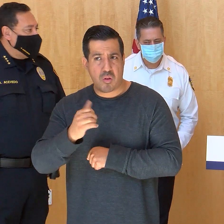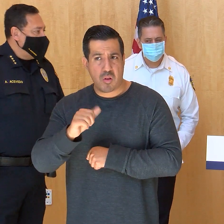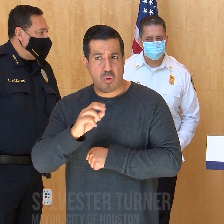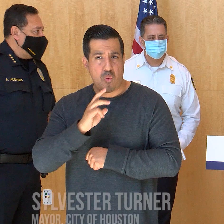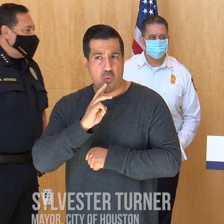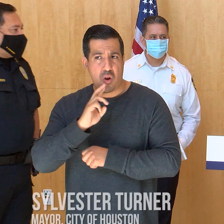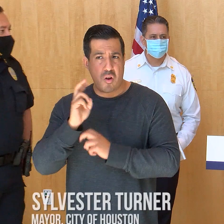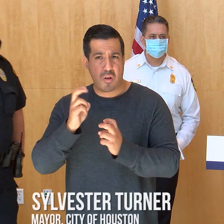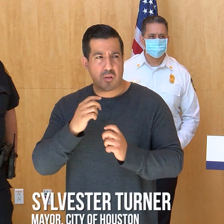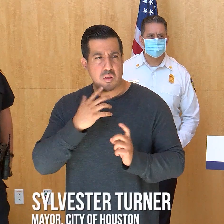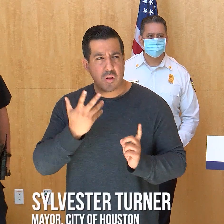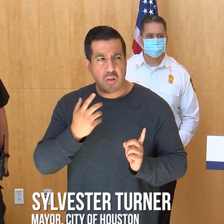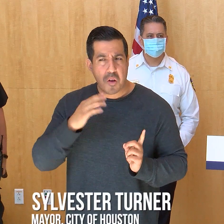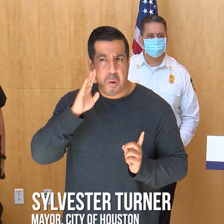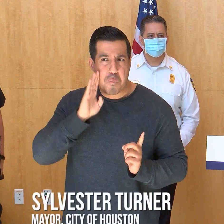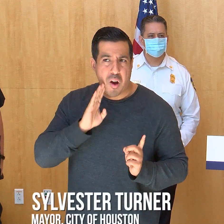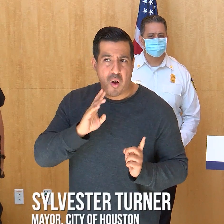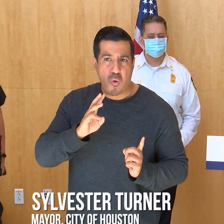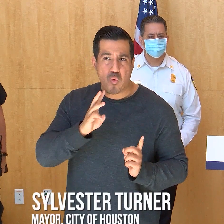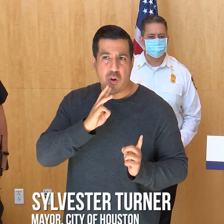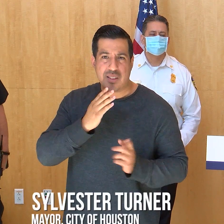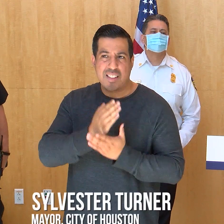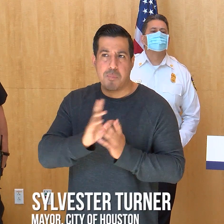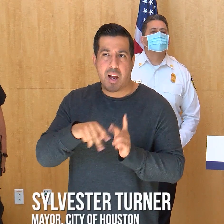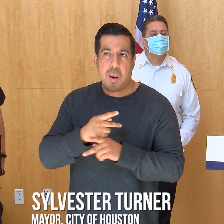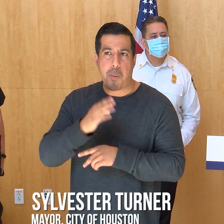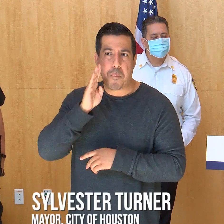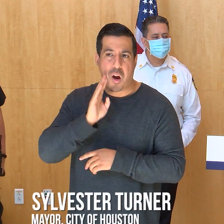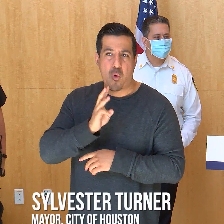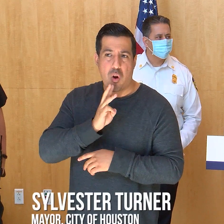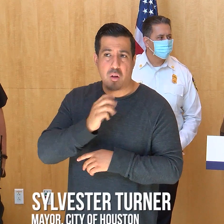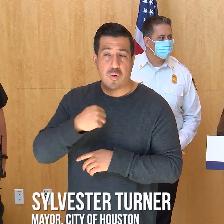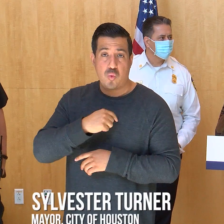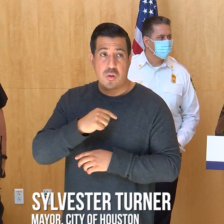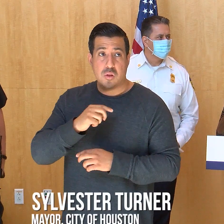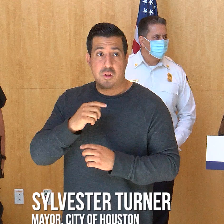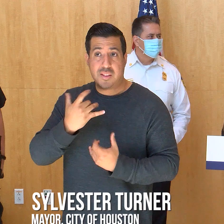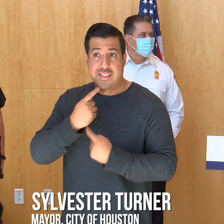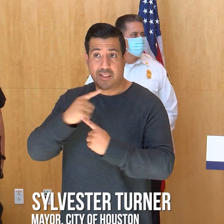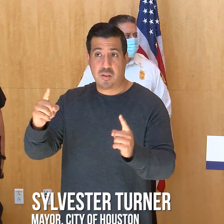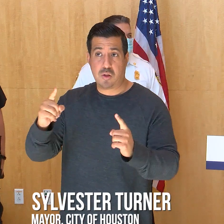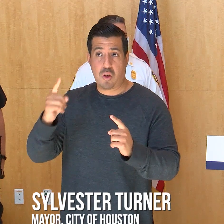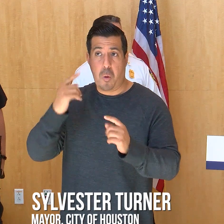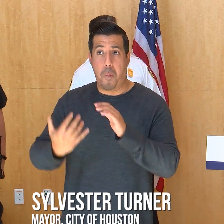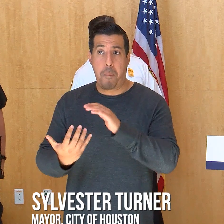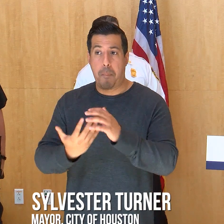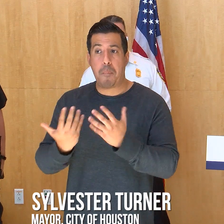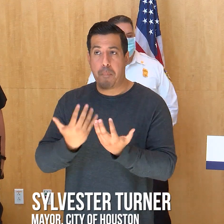notice? There's been some who? Brownish water. And are we issuing a boil water